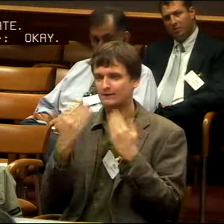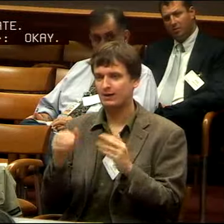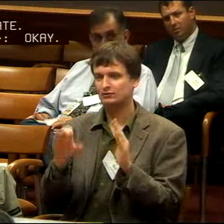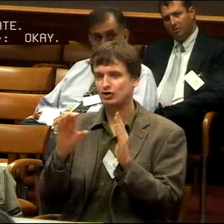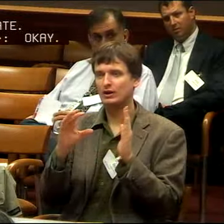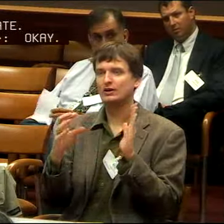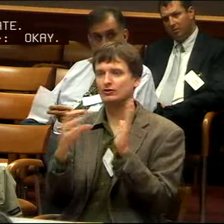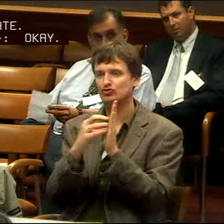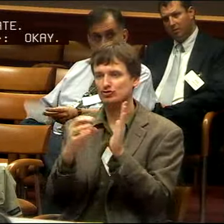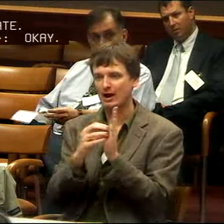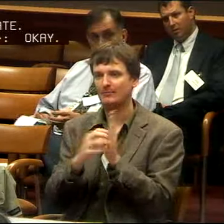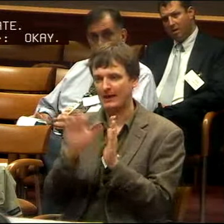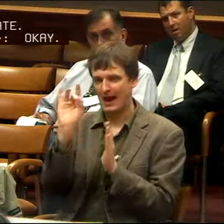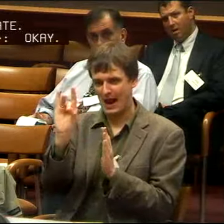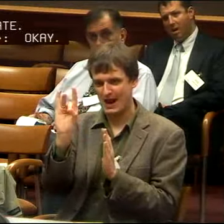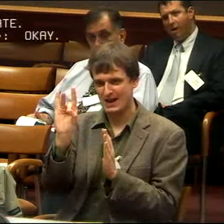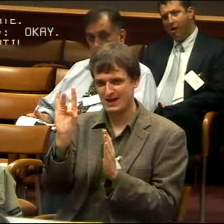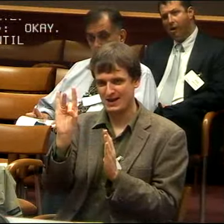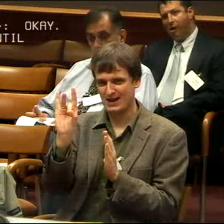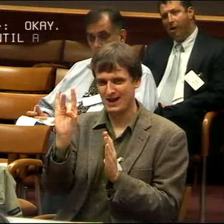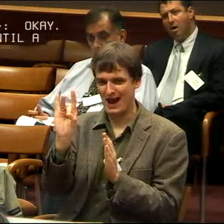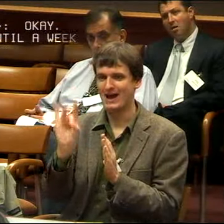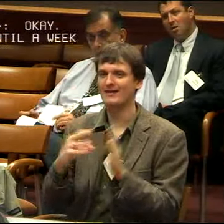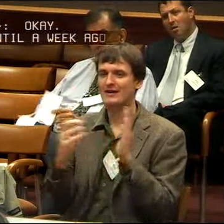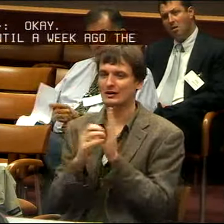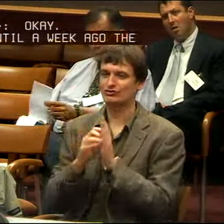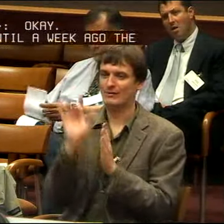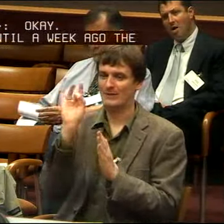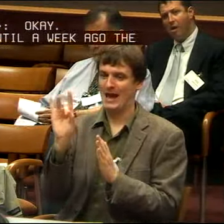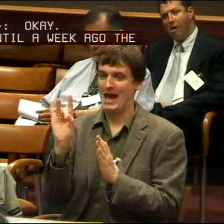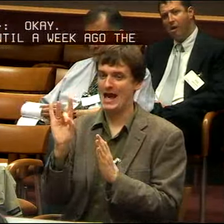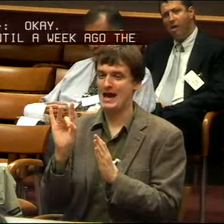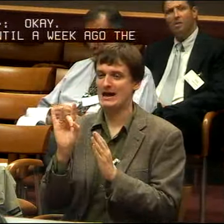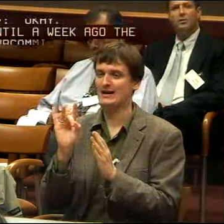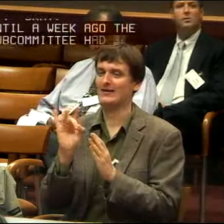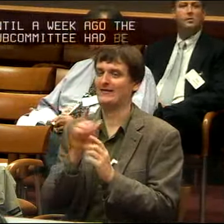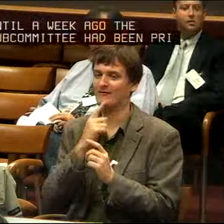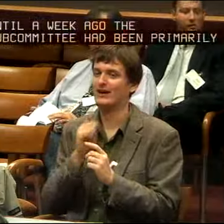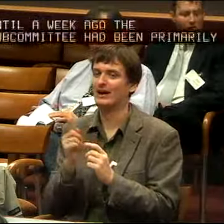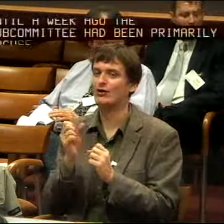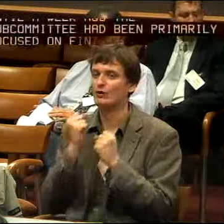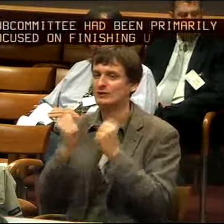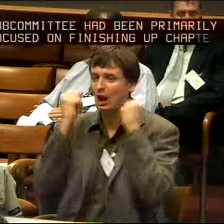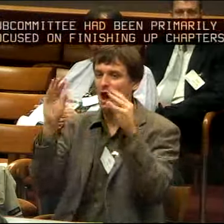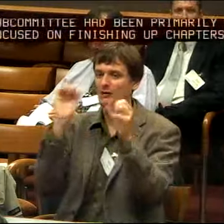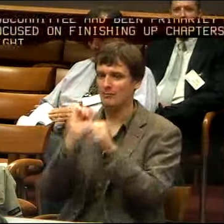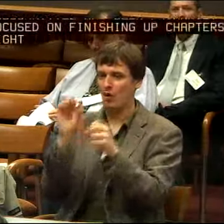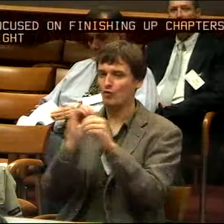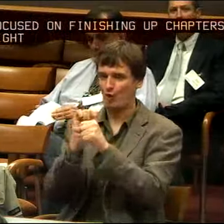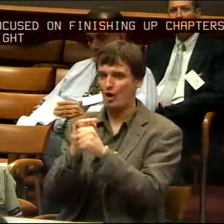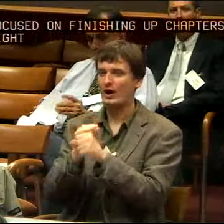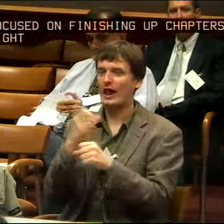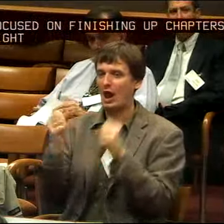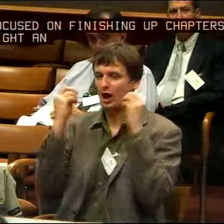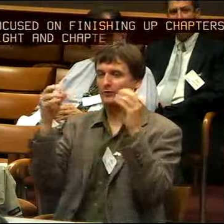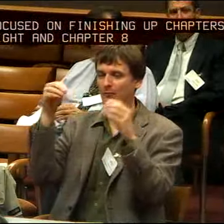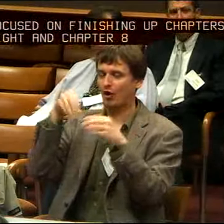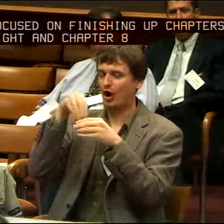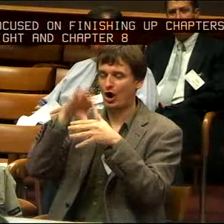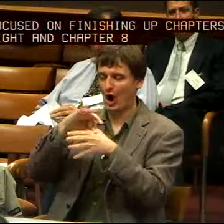primarily focused on finishing up Chapters 8. And Chapter 8 required a lot of work